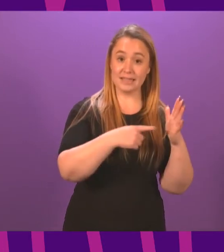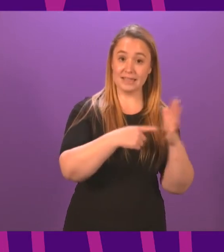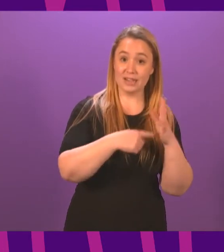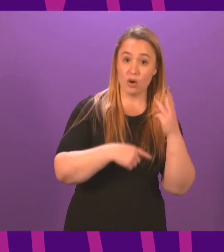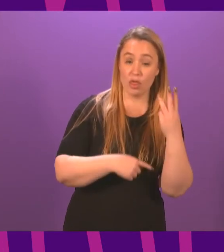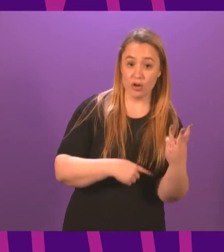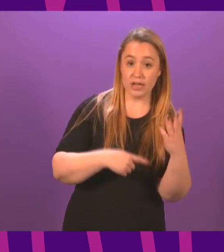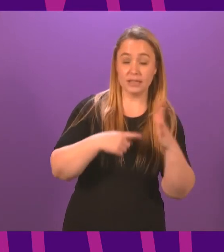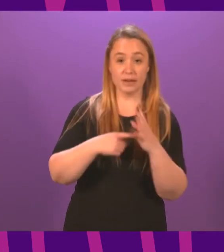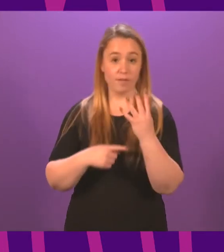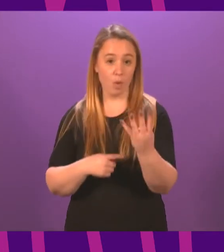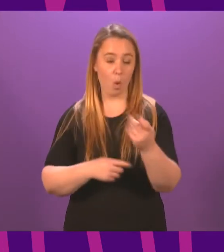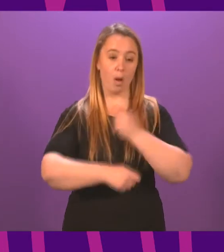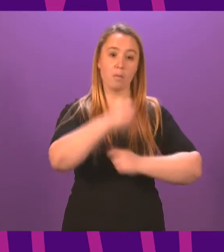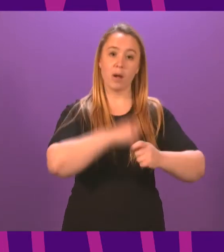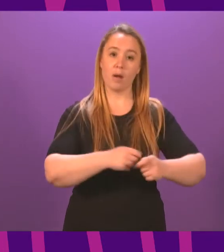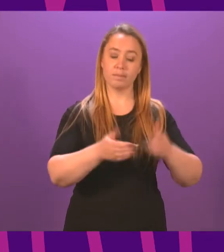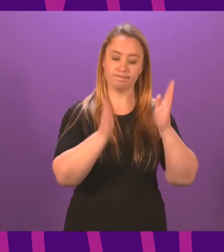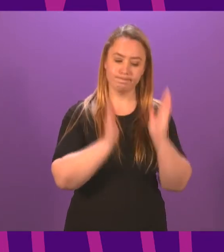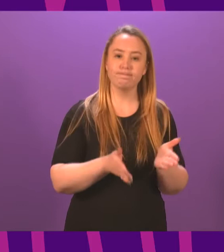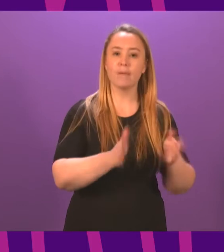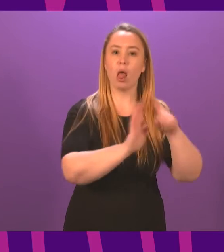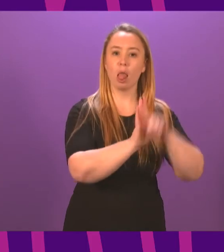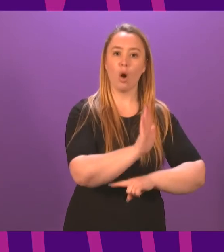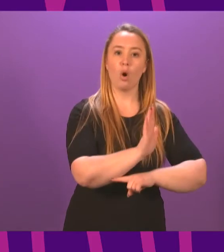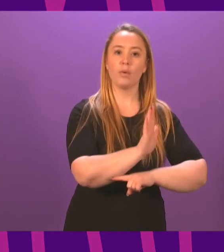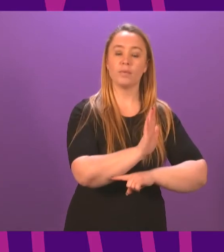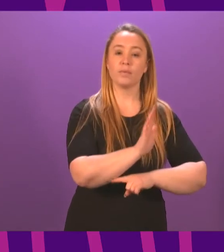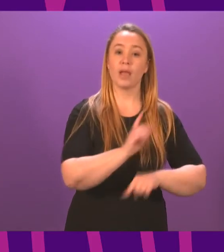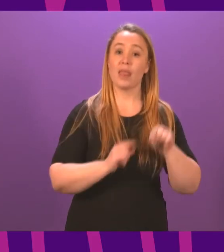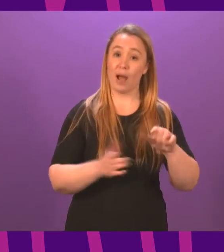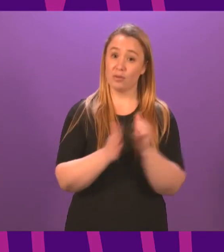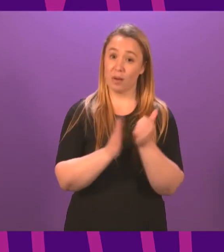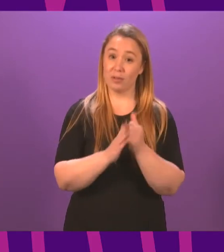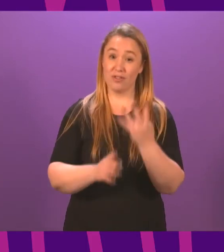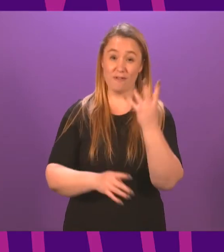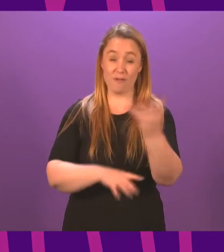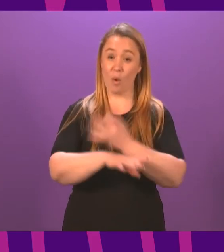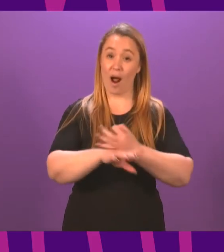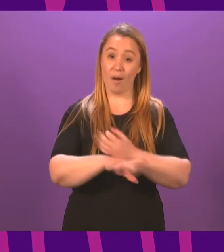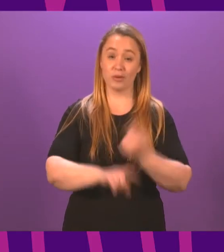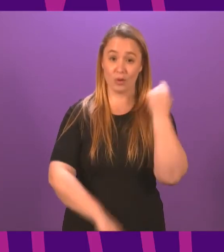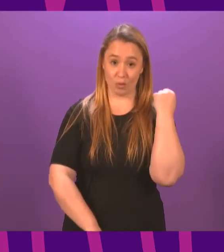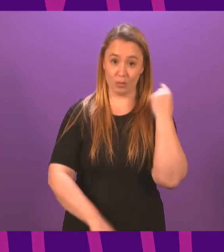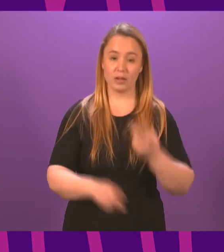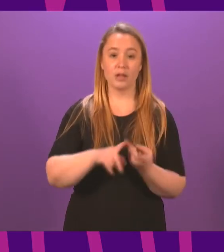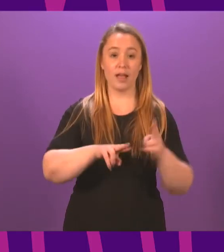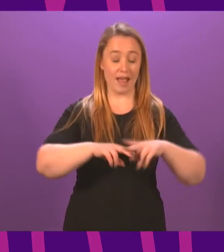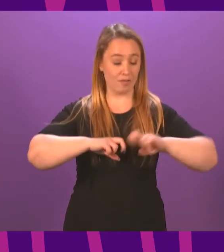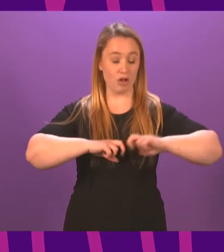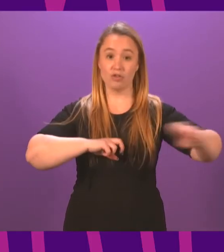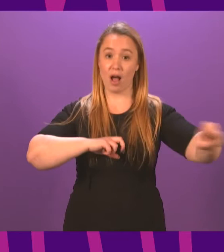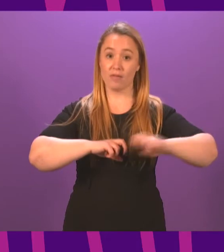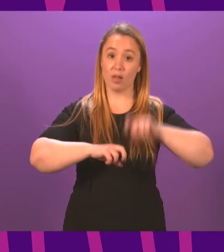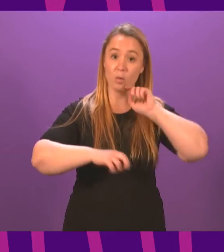4 areas will become law under regulations published a mere 4 hours ago. Breach will be a criminal act subject to a